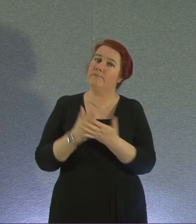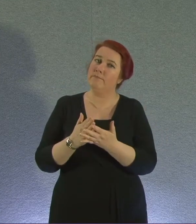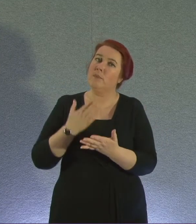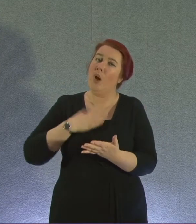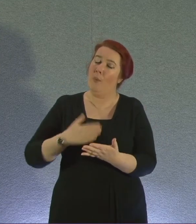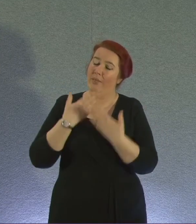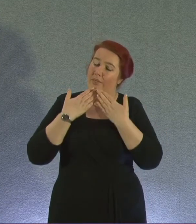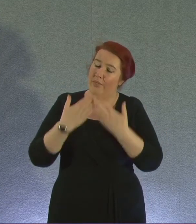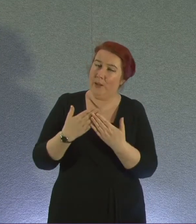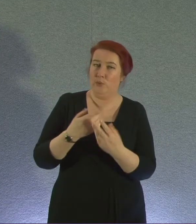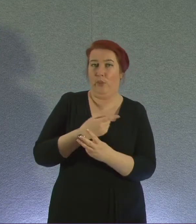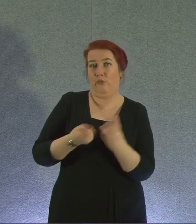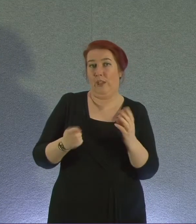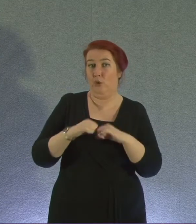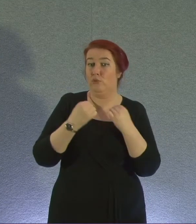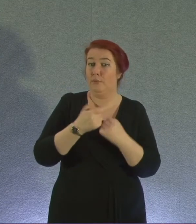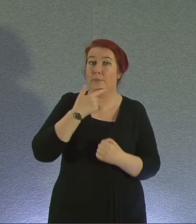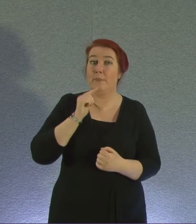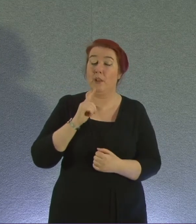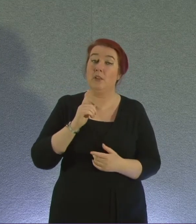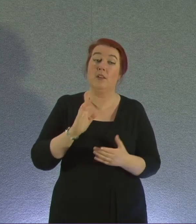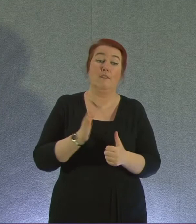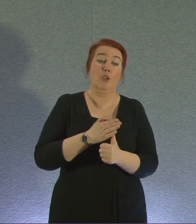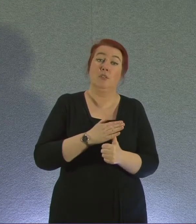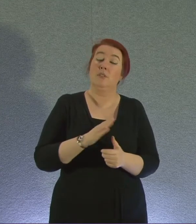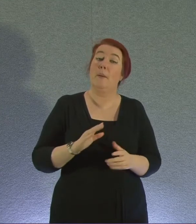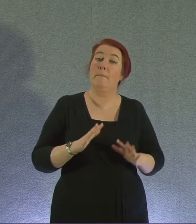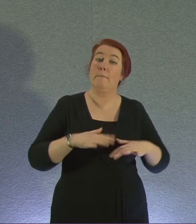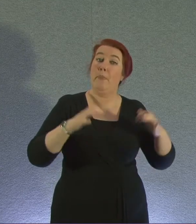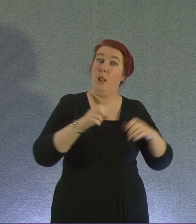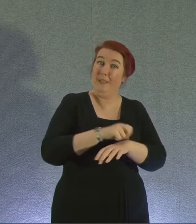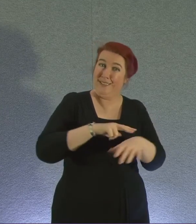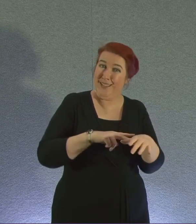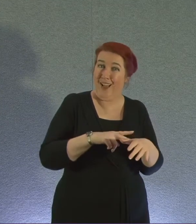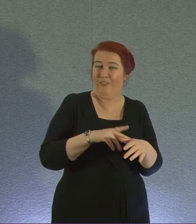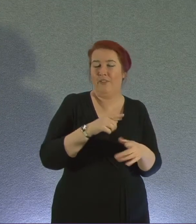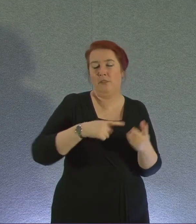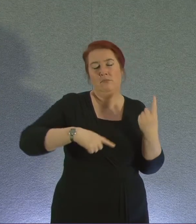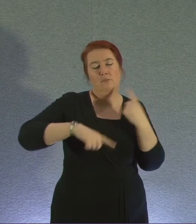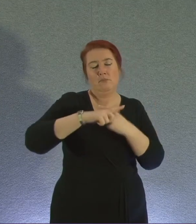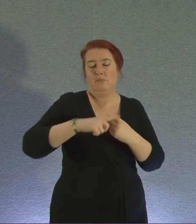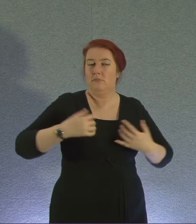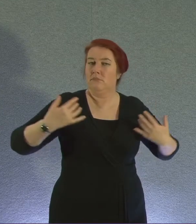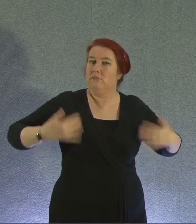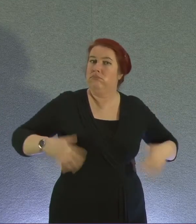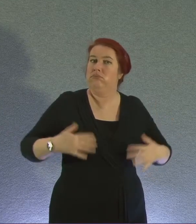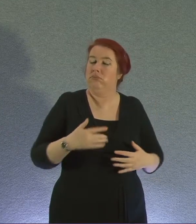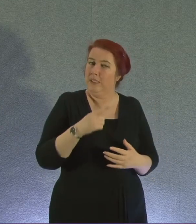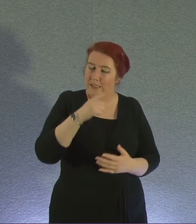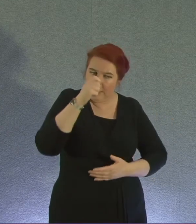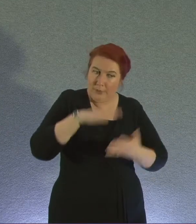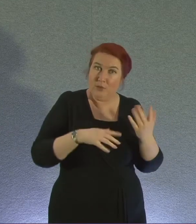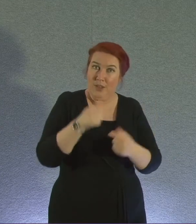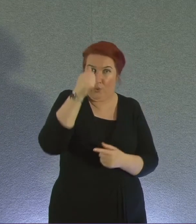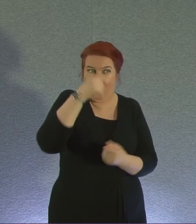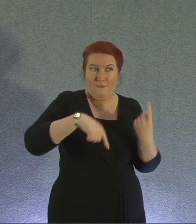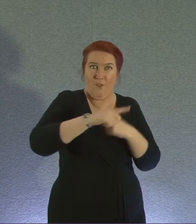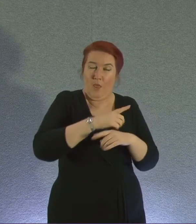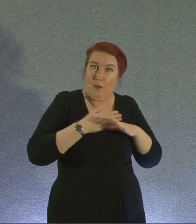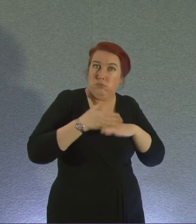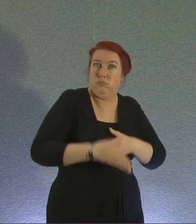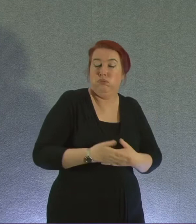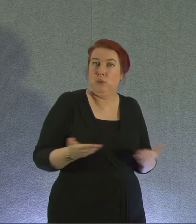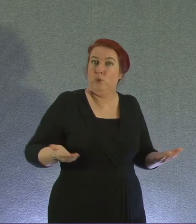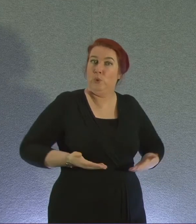to three groups of people. First of all, to the Parliament staff led by David McGill. It has been an extraordinary experience, I know for them as for everybody else to do this